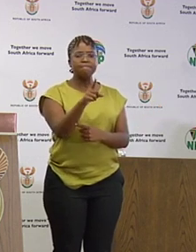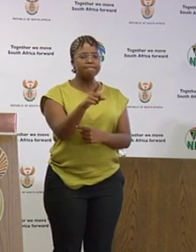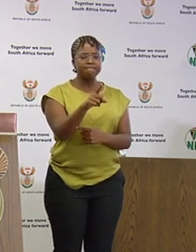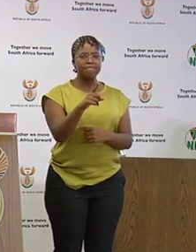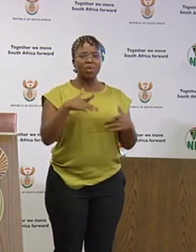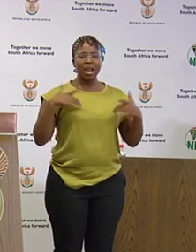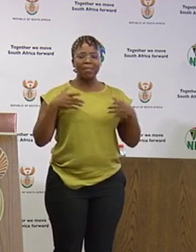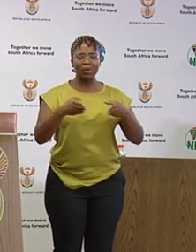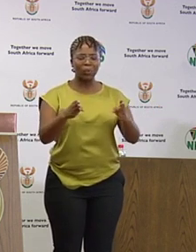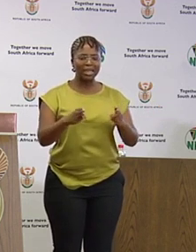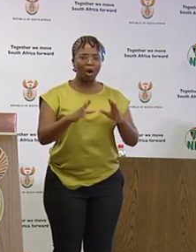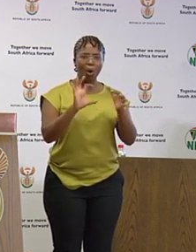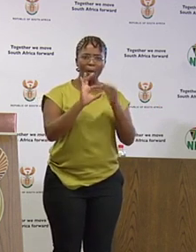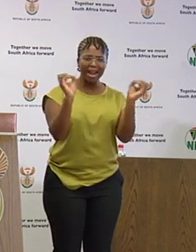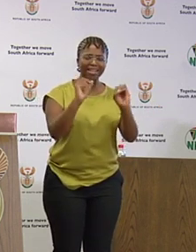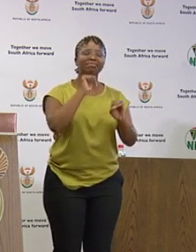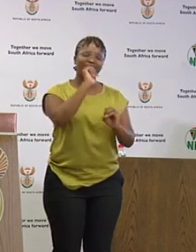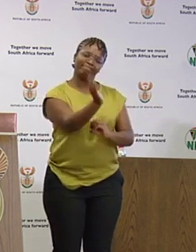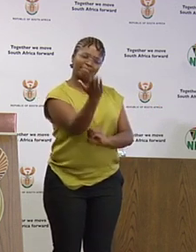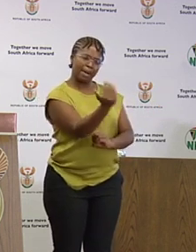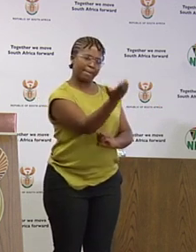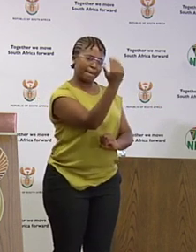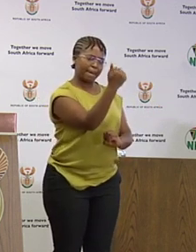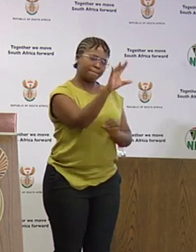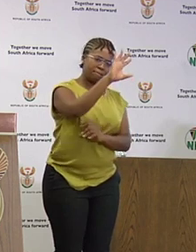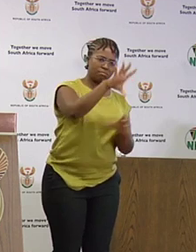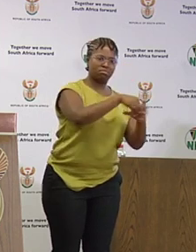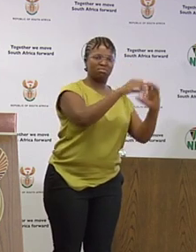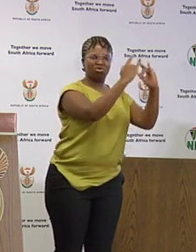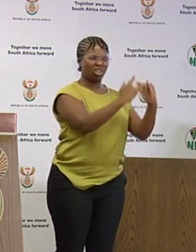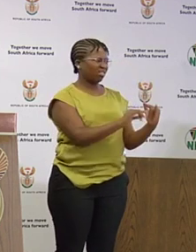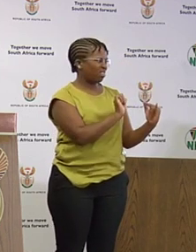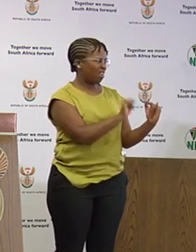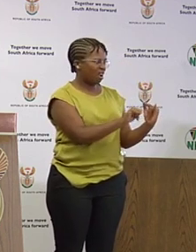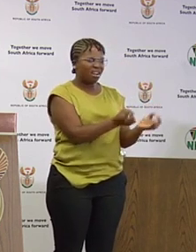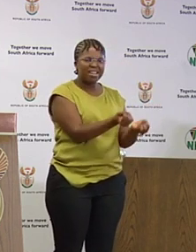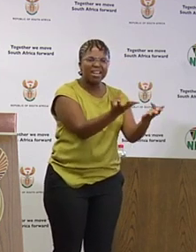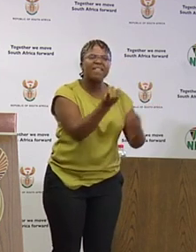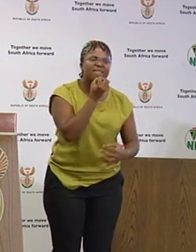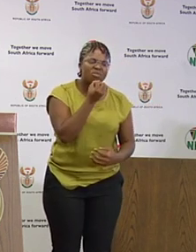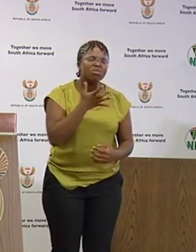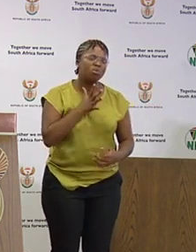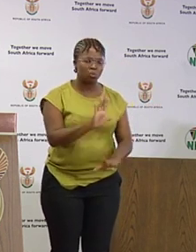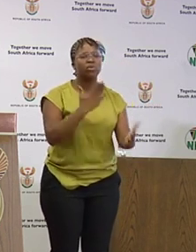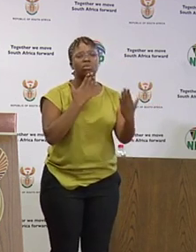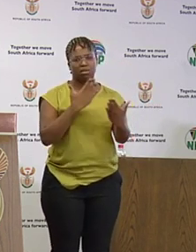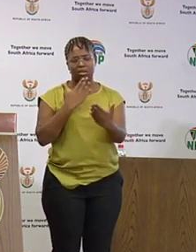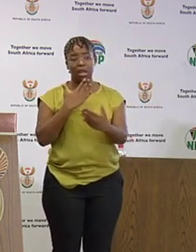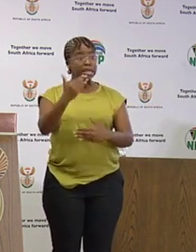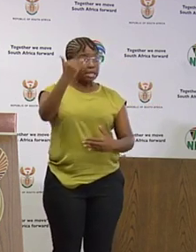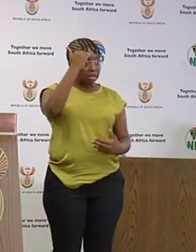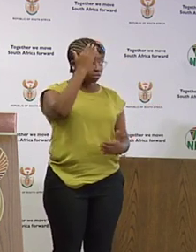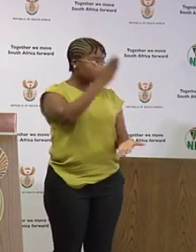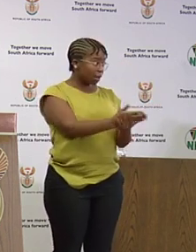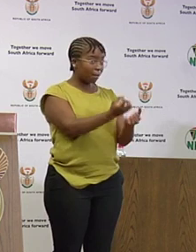for helping those that are living on the street with hygiene, and also the access to food and other necessities. I'm sure many of